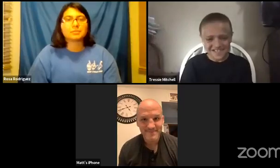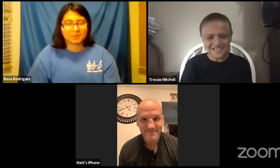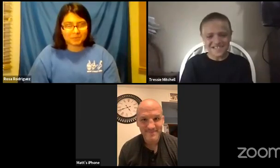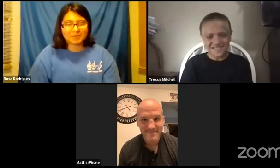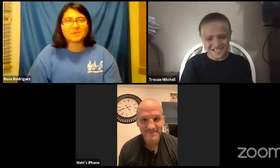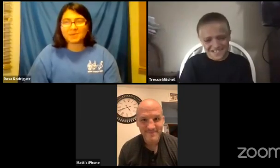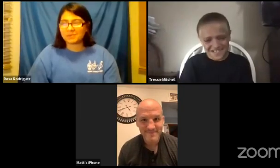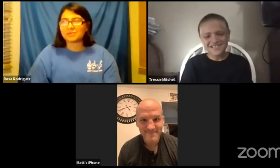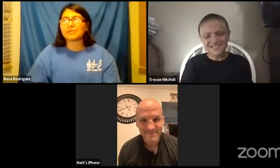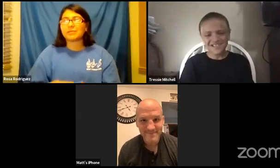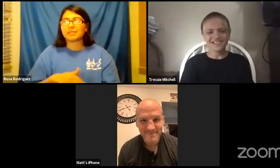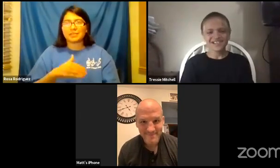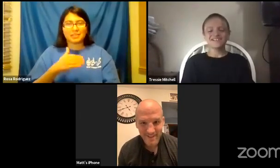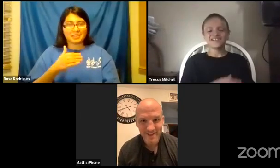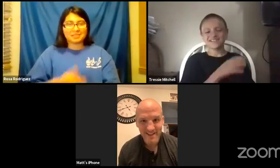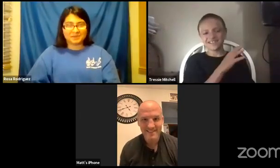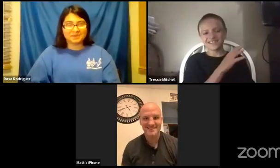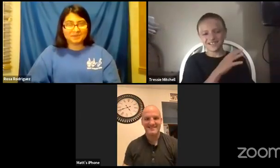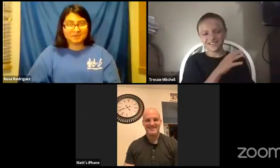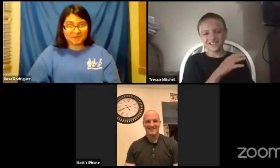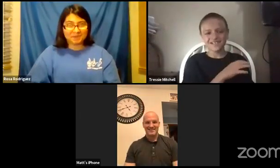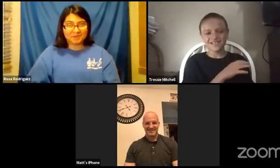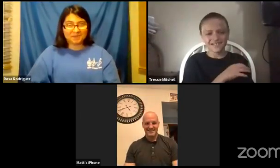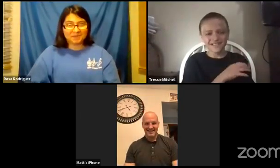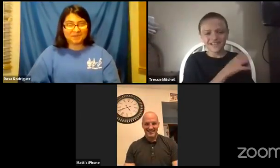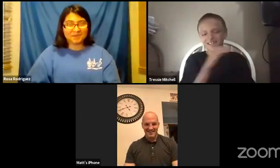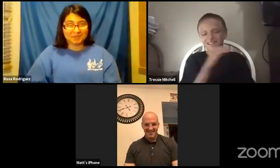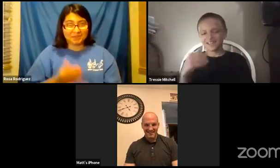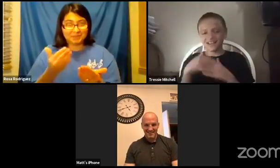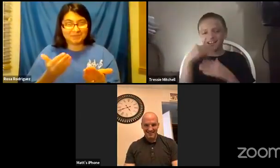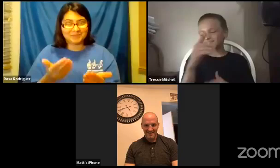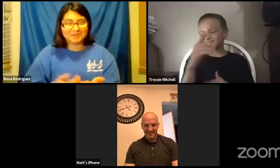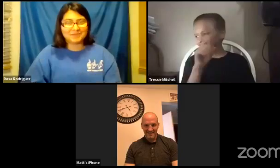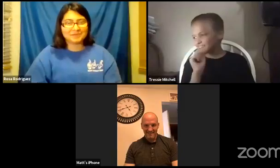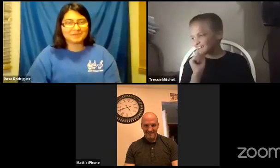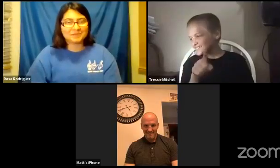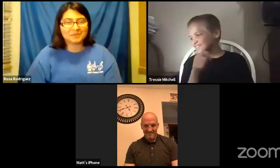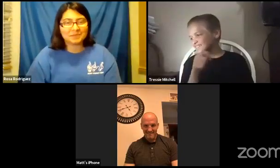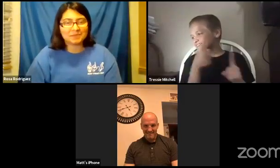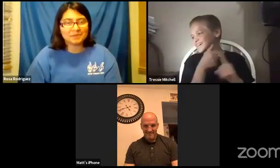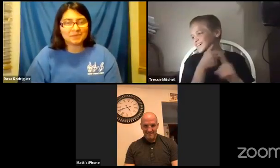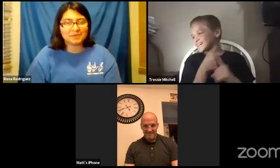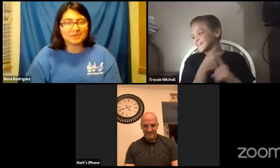and persevere, and that's how you'll overcome them and get better.